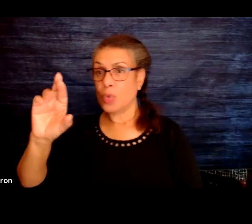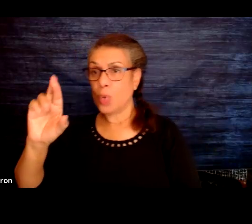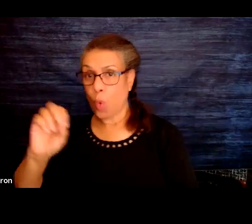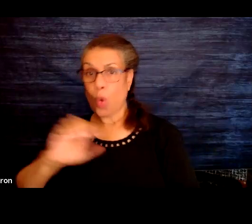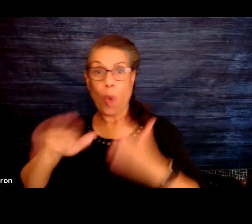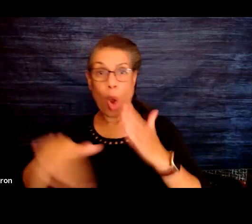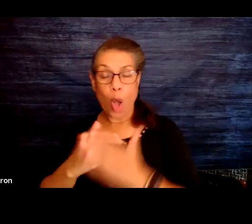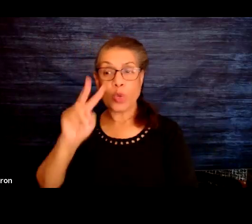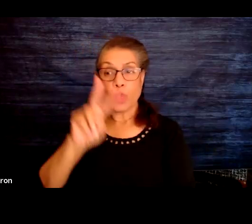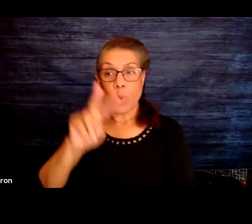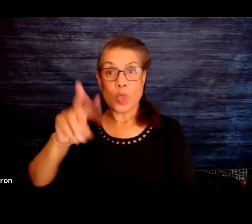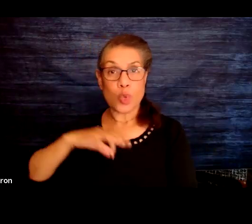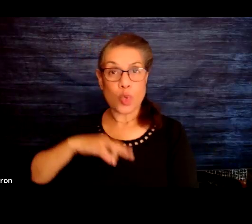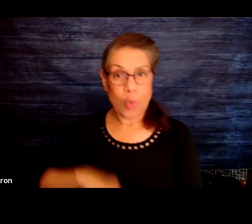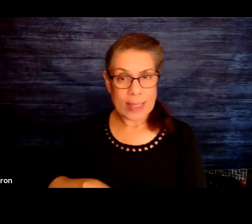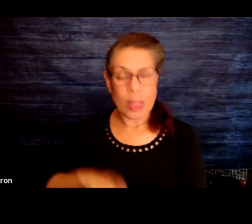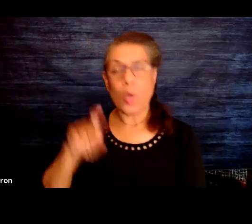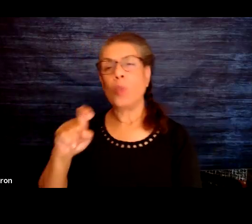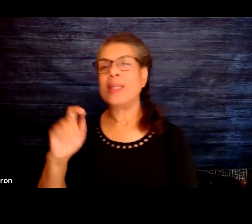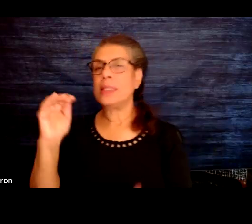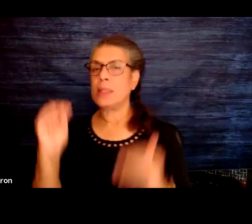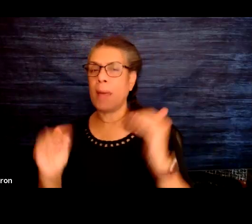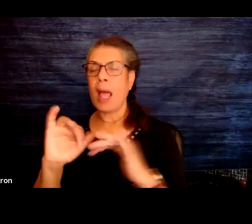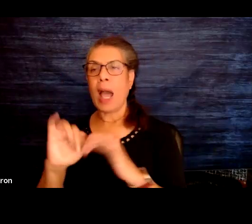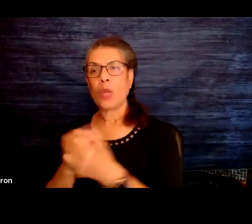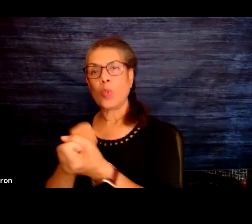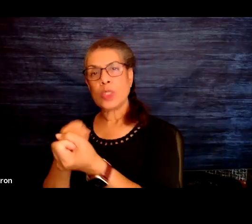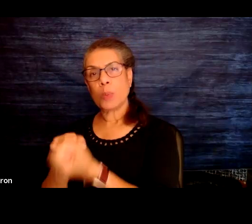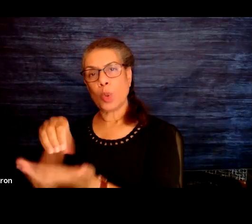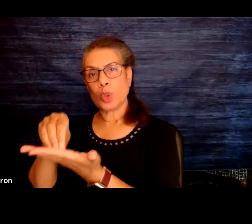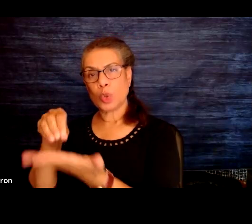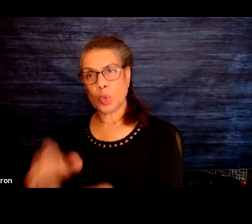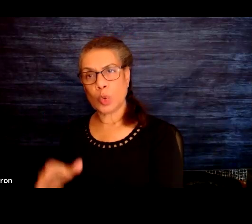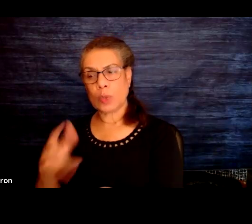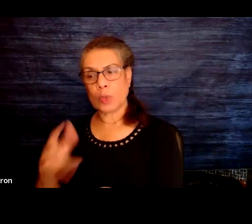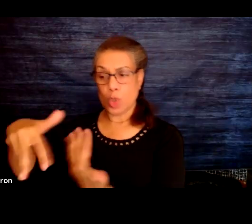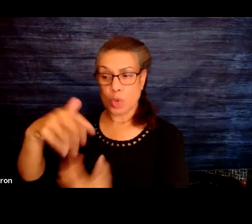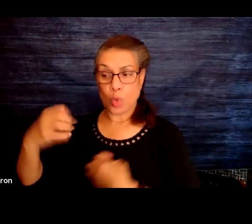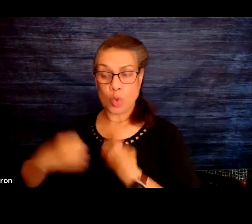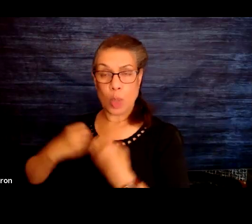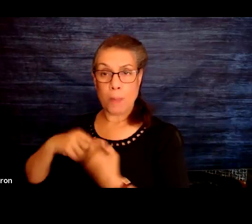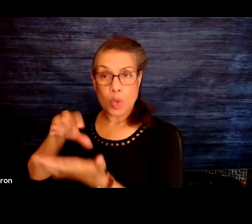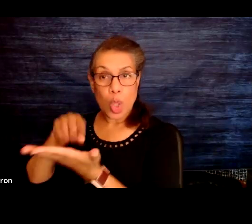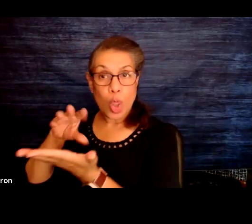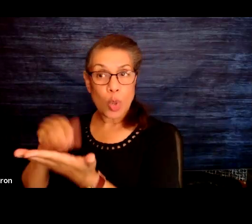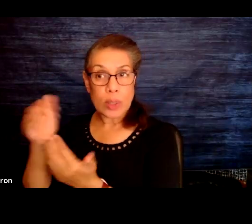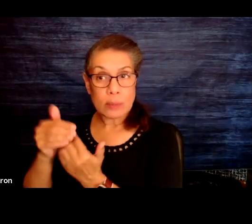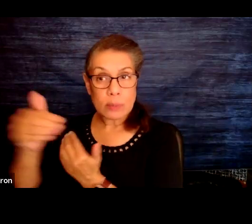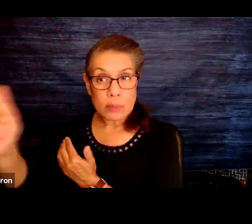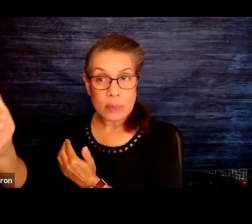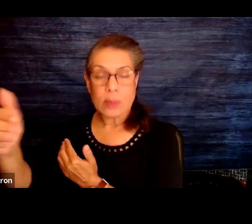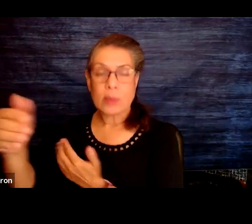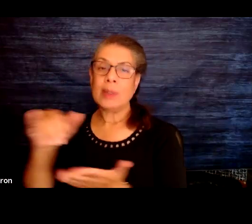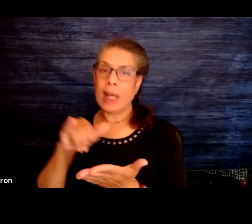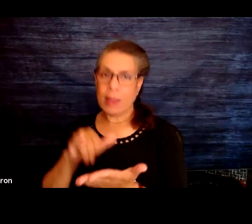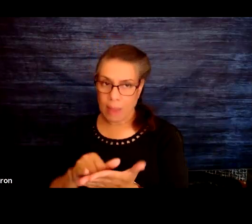credits that are offered, we need to also balance the idea of how do we support students and their social emotional learning as we move forward. And that was something that's been front of